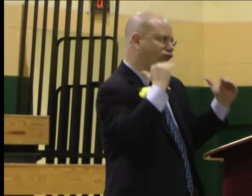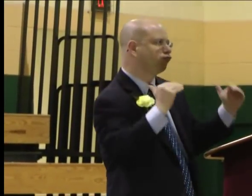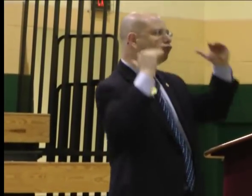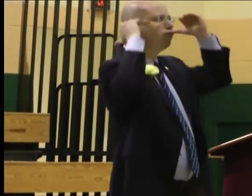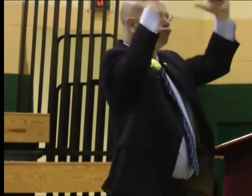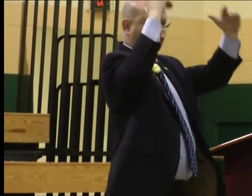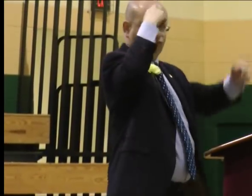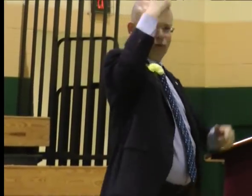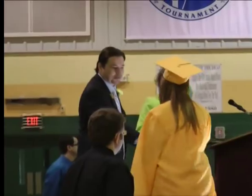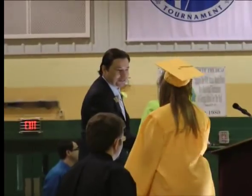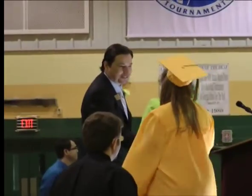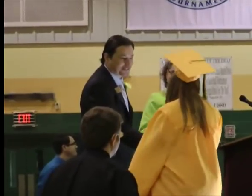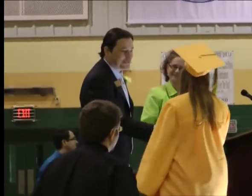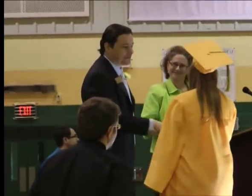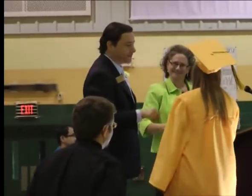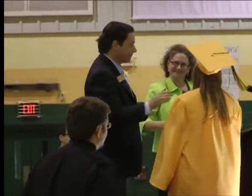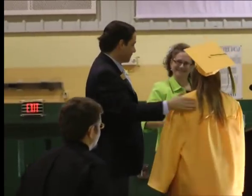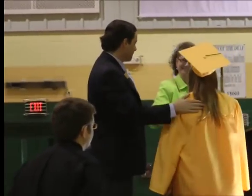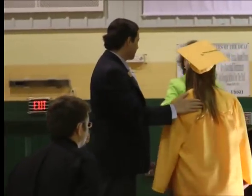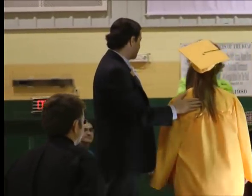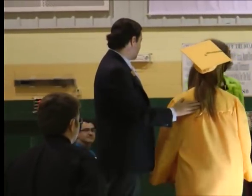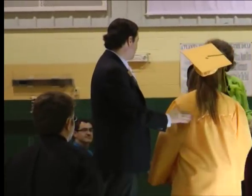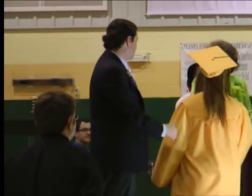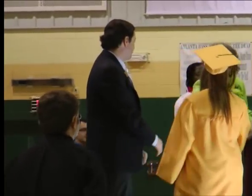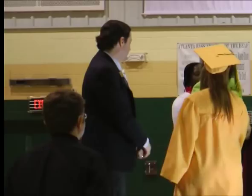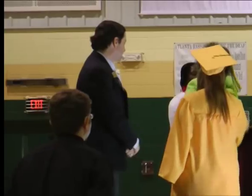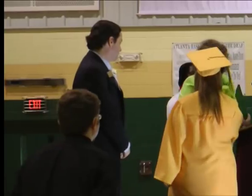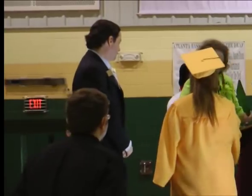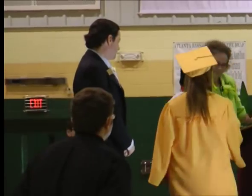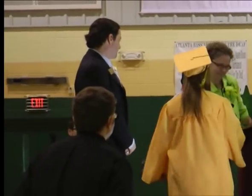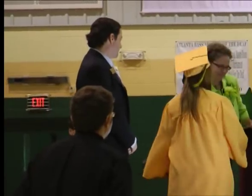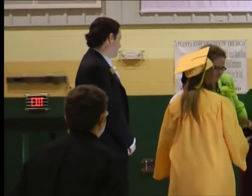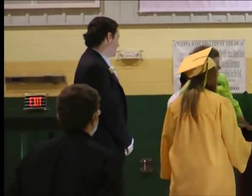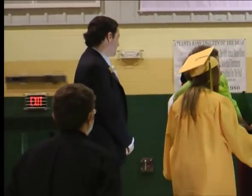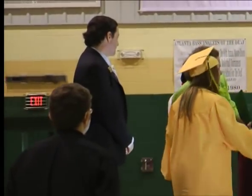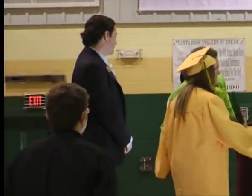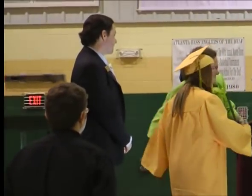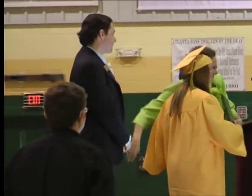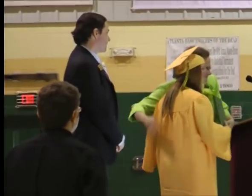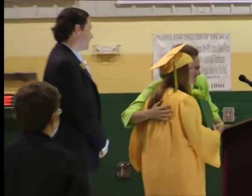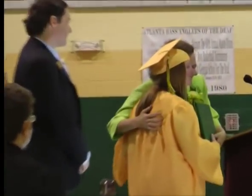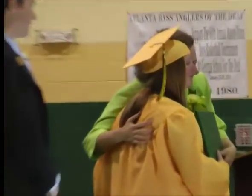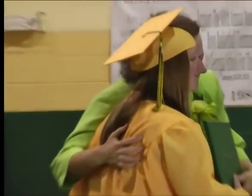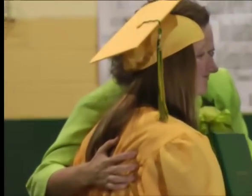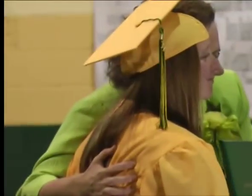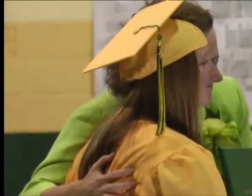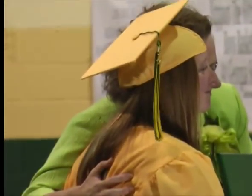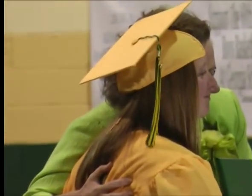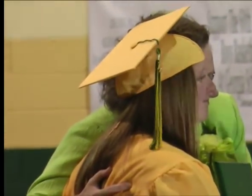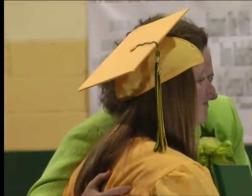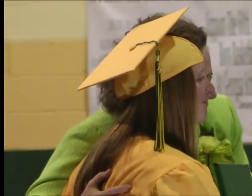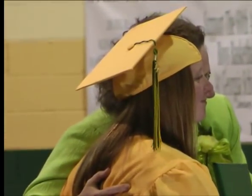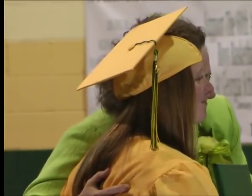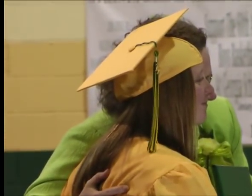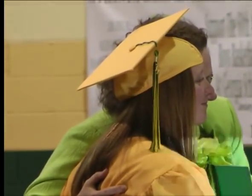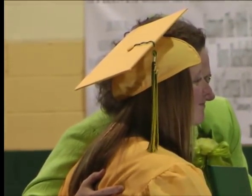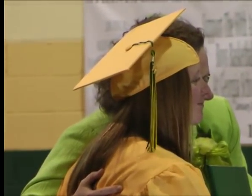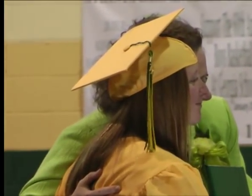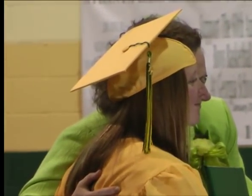We must raise our expectations. We've got to dream big. Don't dream small. Everybody